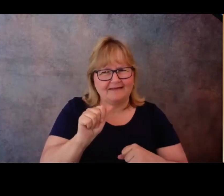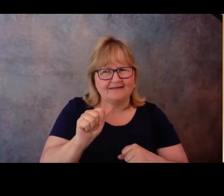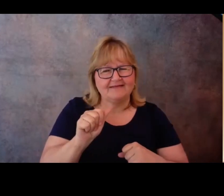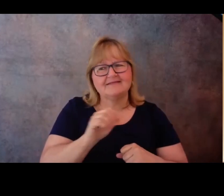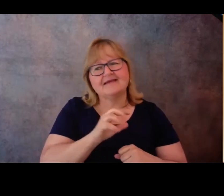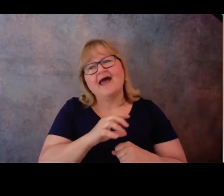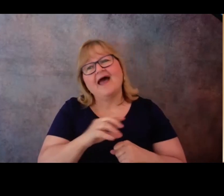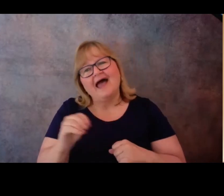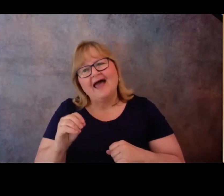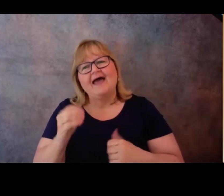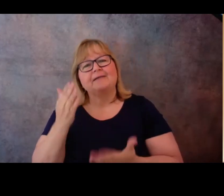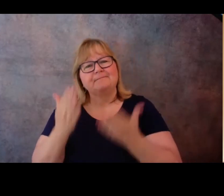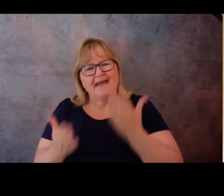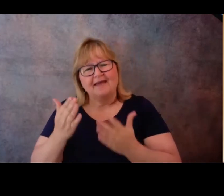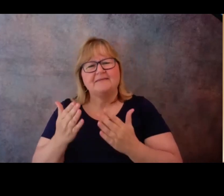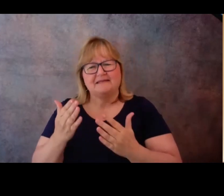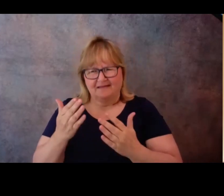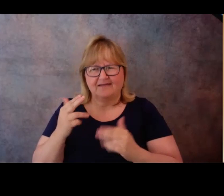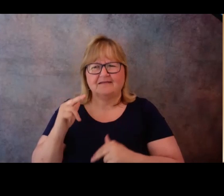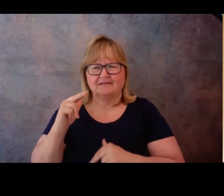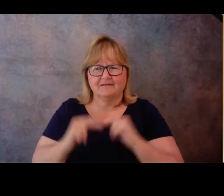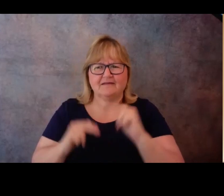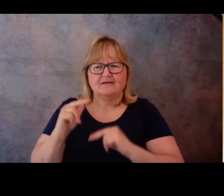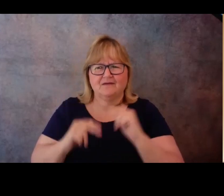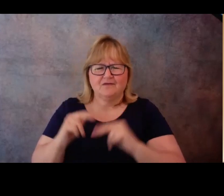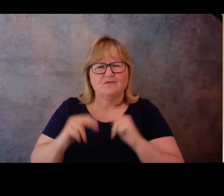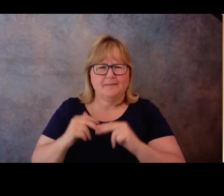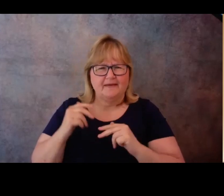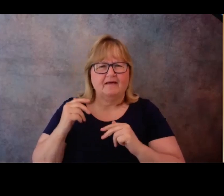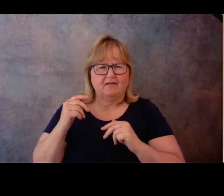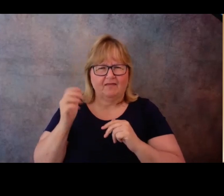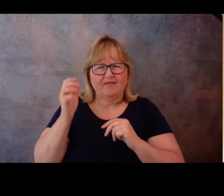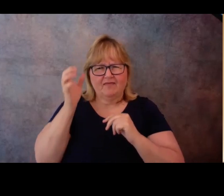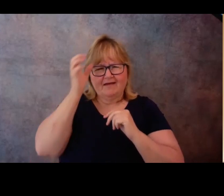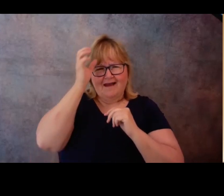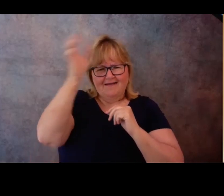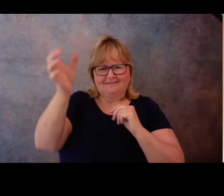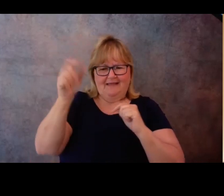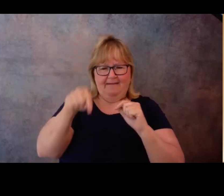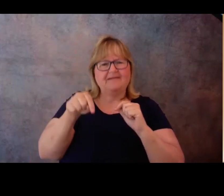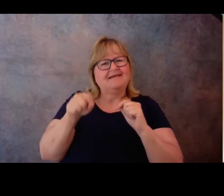maybe to build the argument for why we should start drafting a treaty.